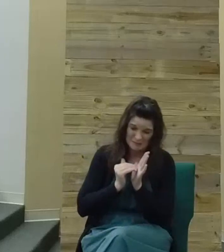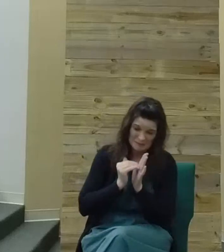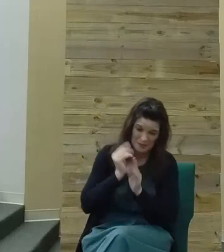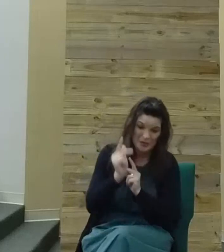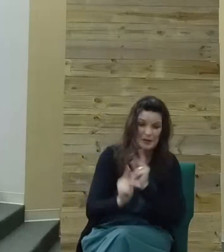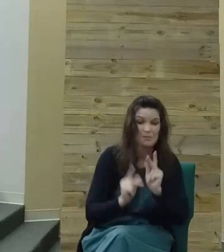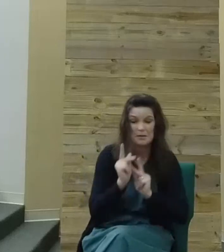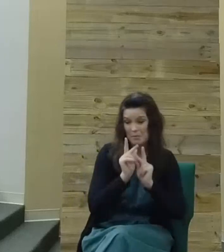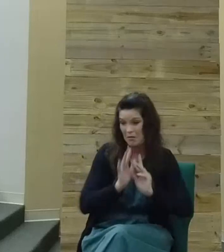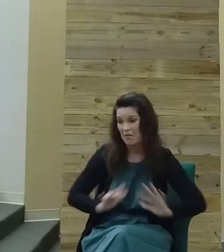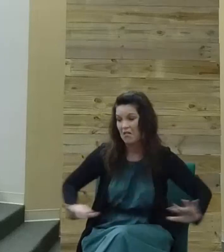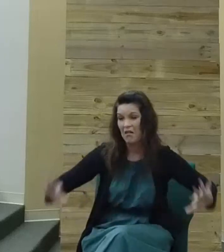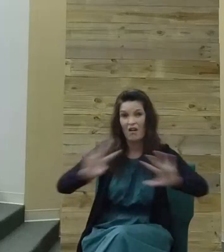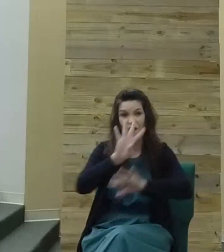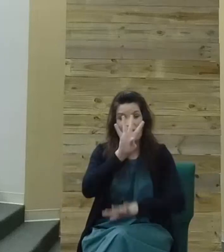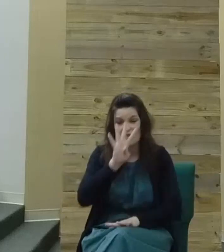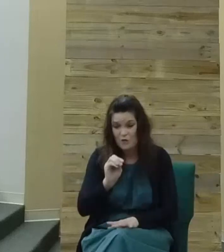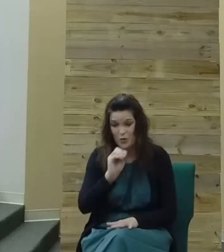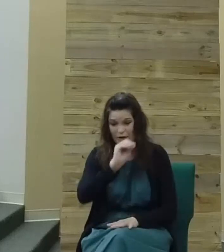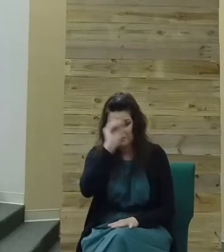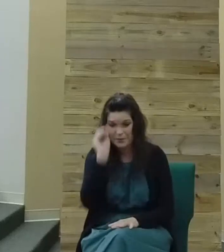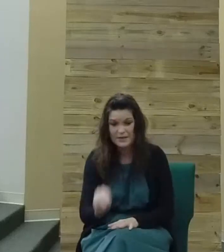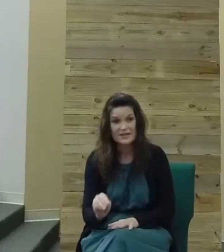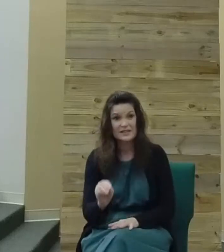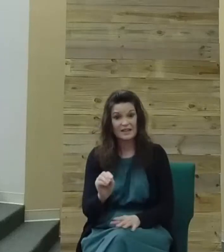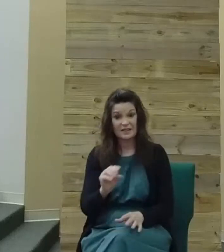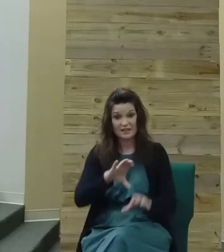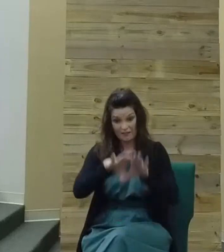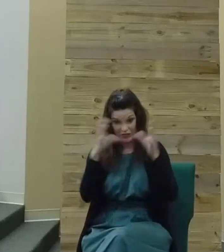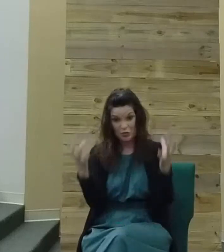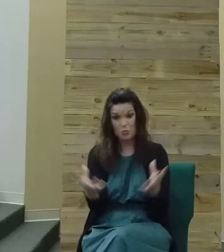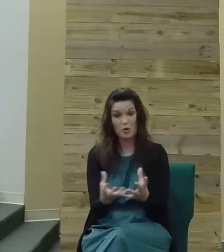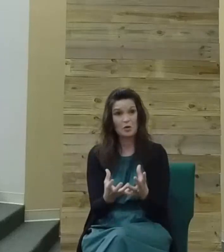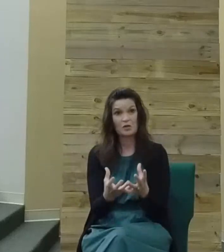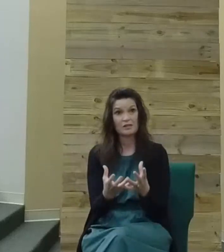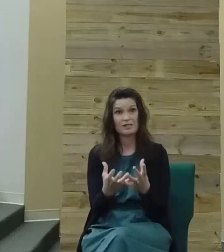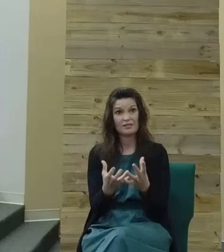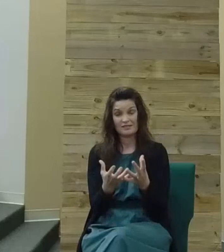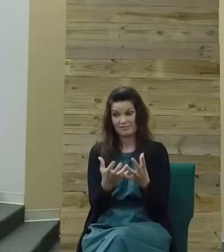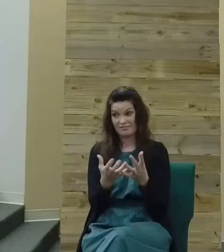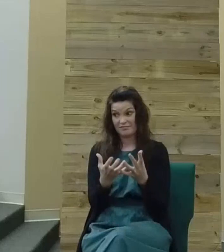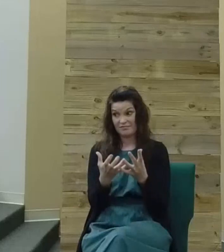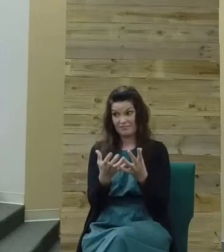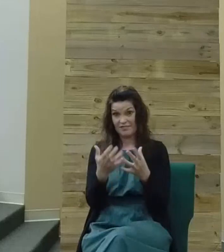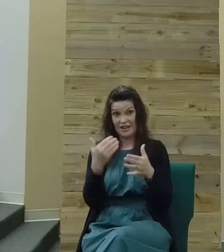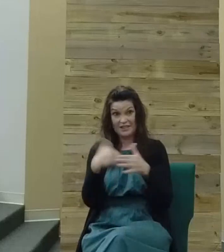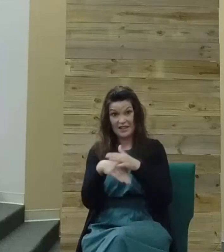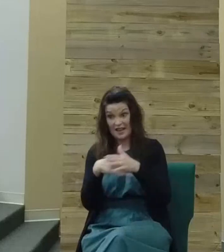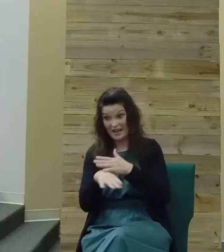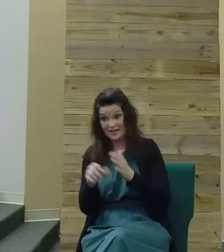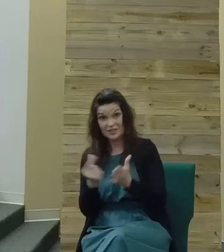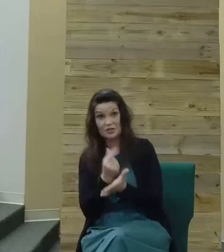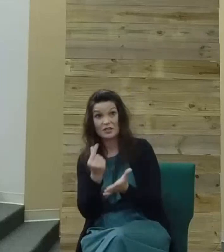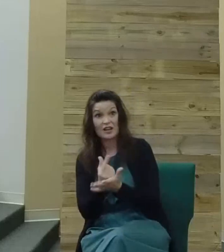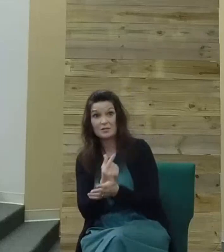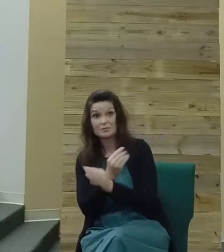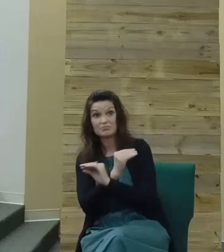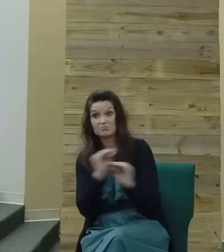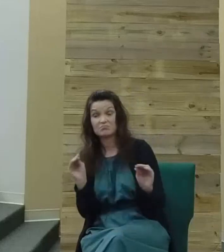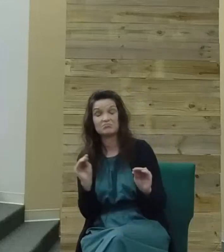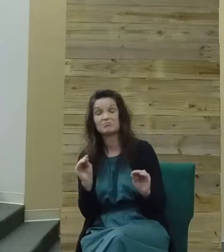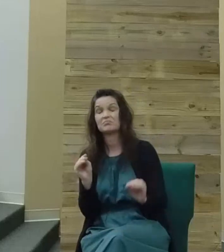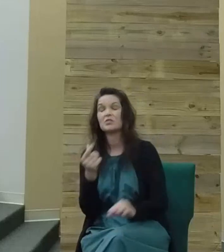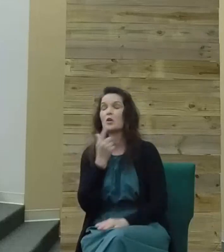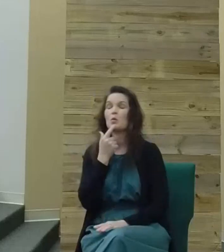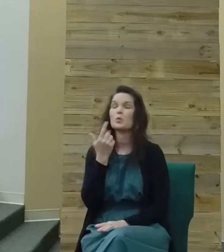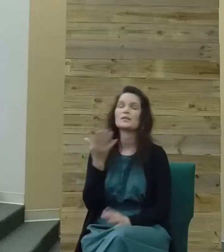3 billion people, 40% of the world's population, has no access to the gospel. We say